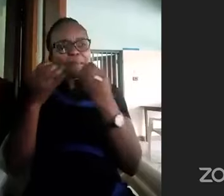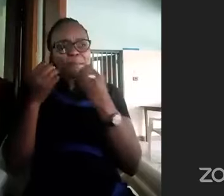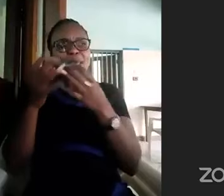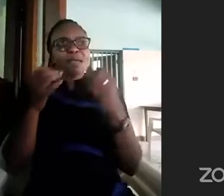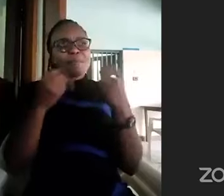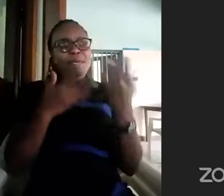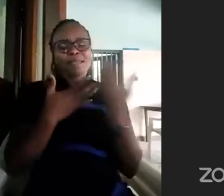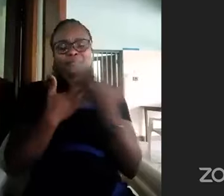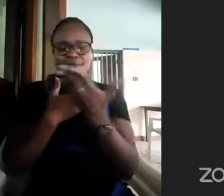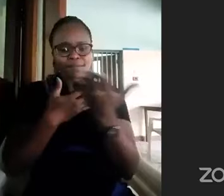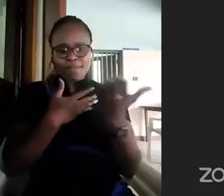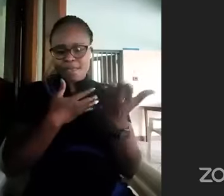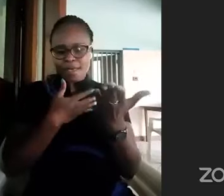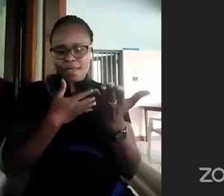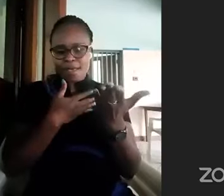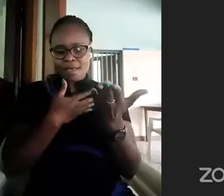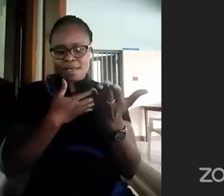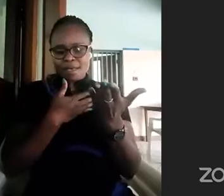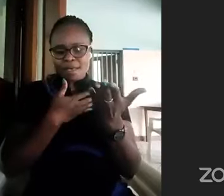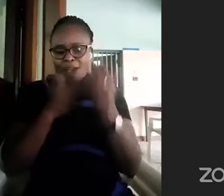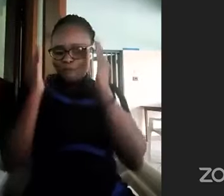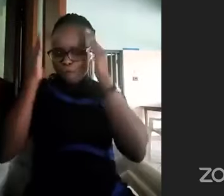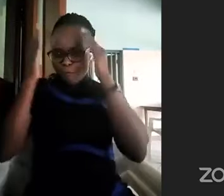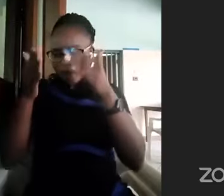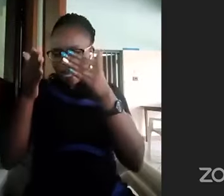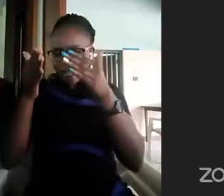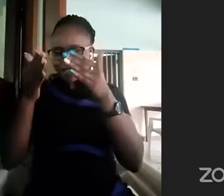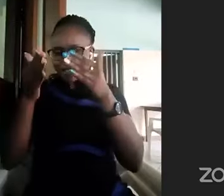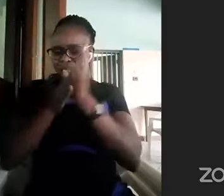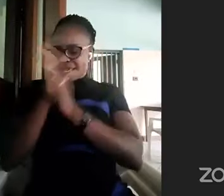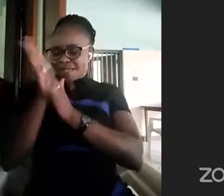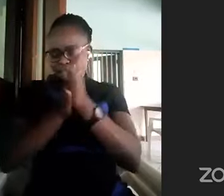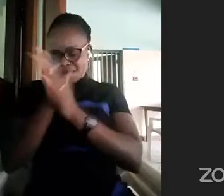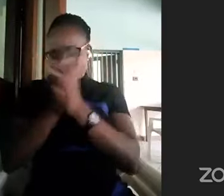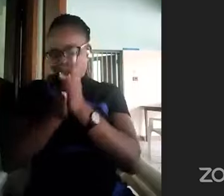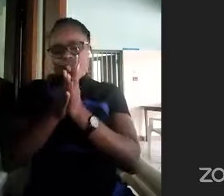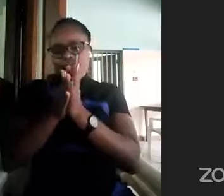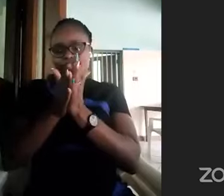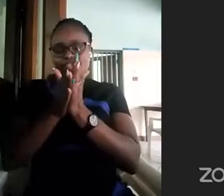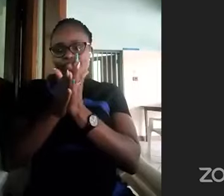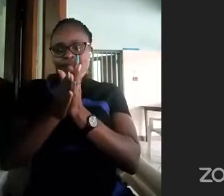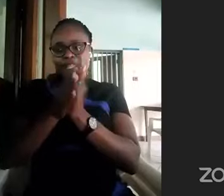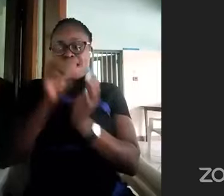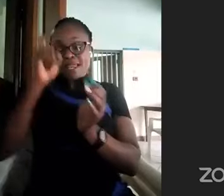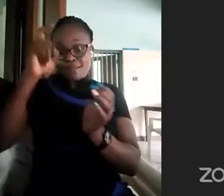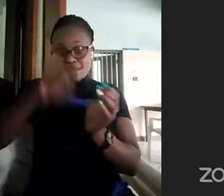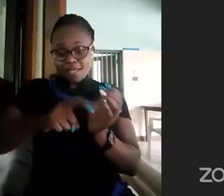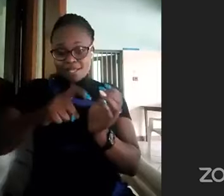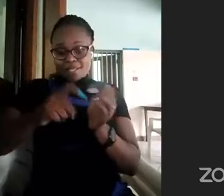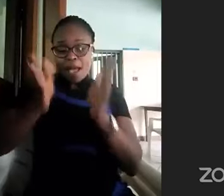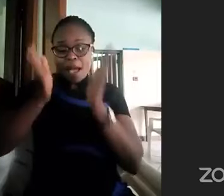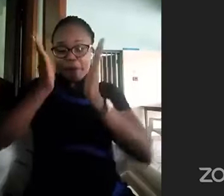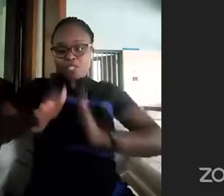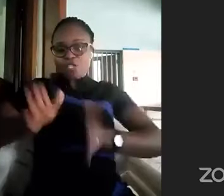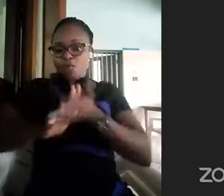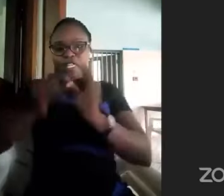made or developed to put into consideration the needs and the interests of persons with disabilities. So it becomes a difficulty